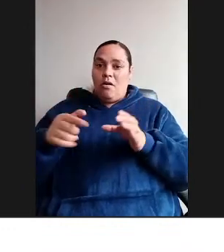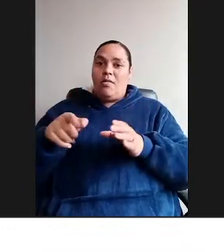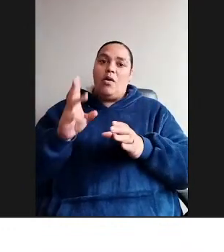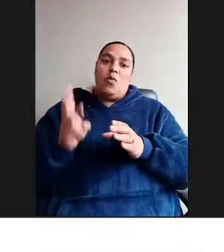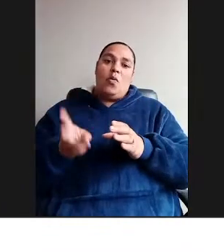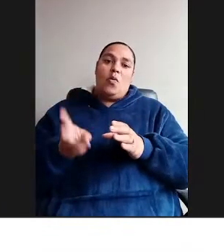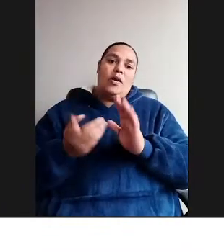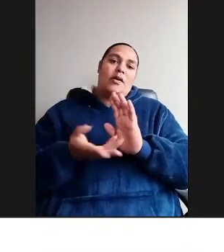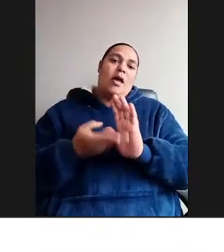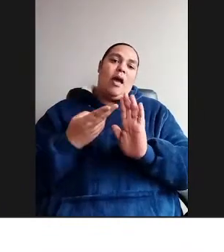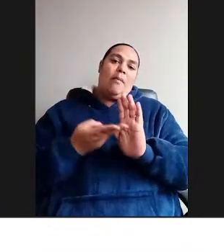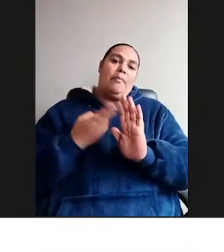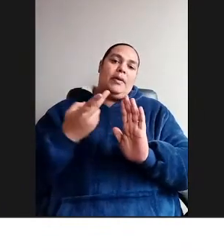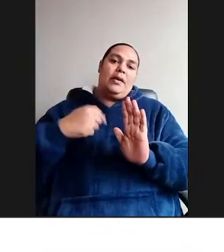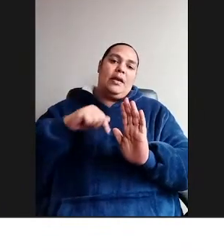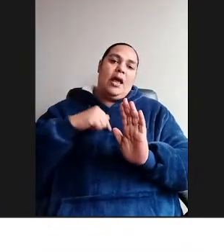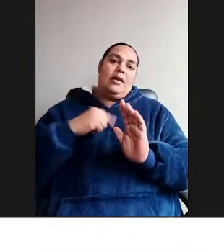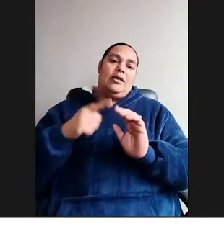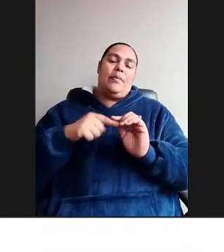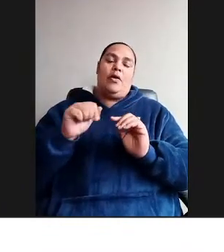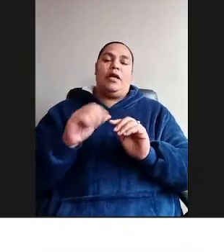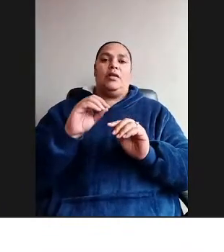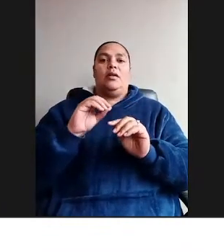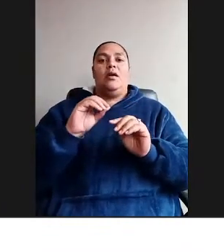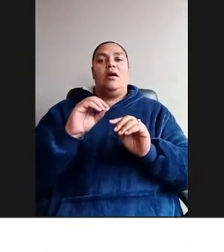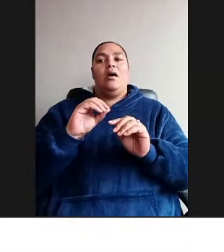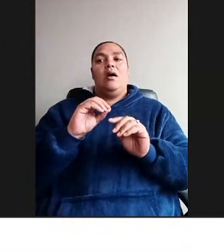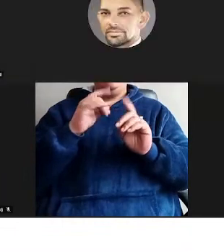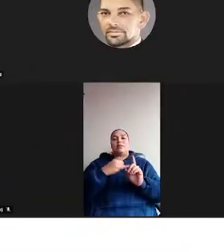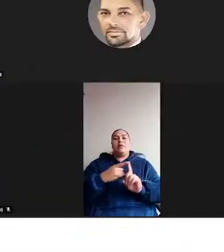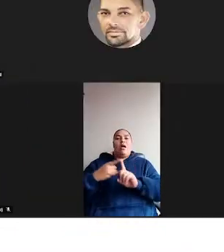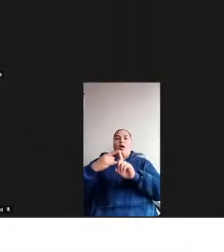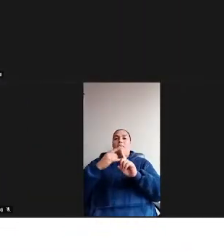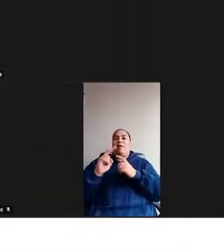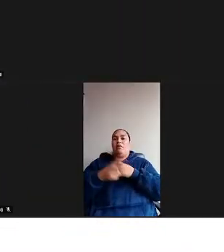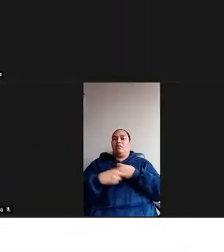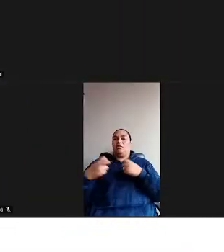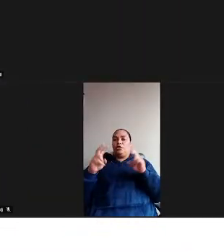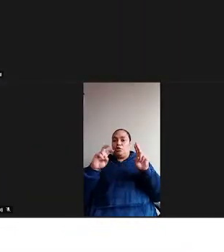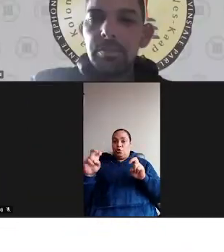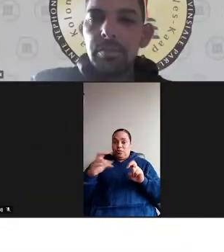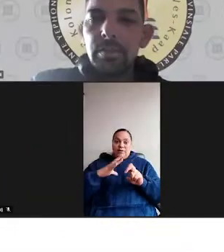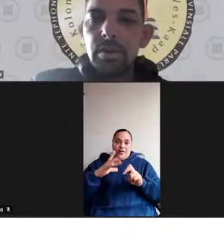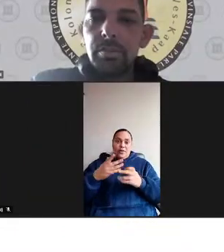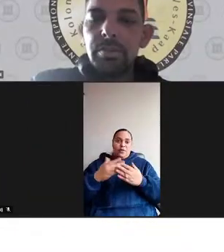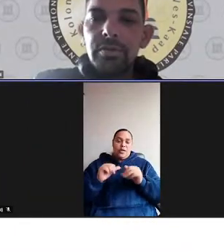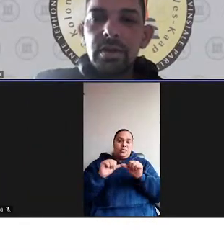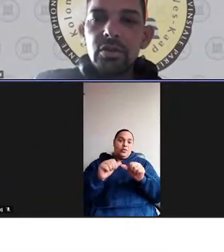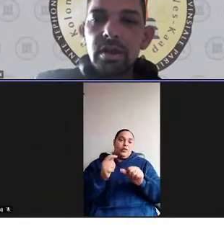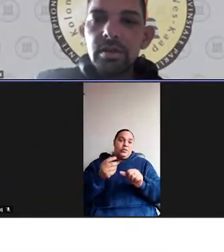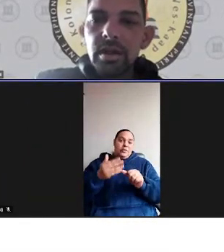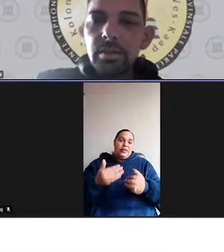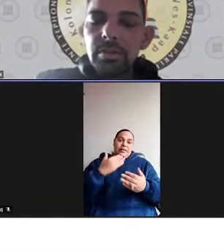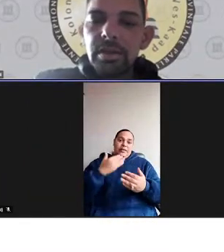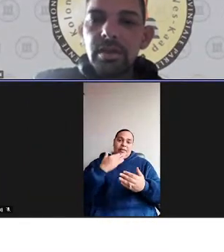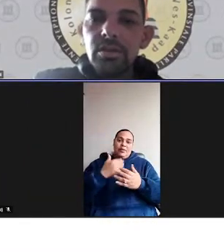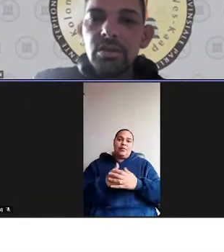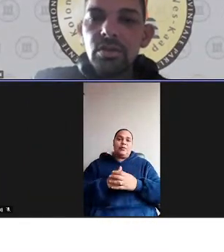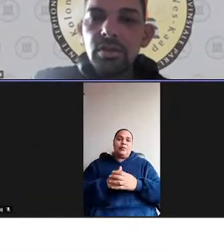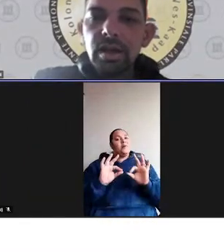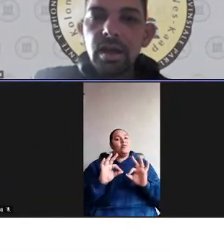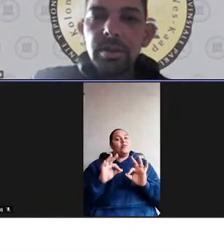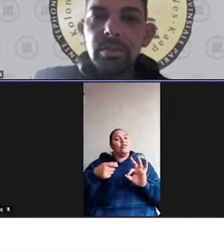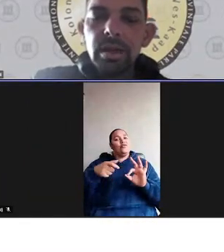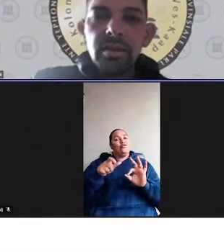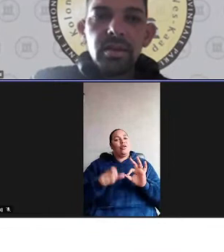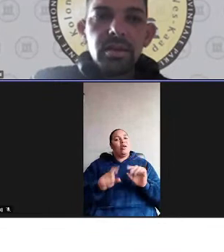updating us on the cyber issue. Is that in order? You may continue, Speaker. Thank you. Perfect, Chair. In the